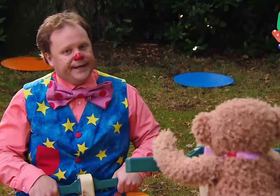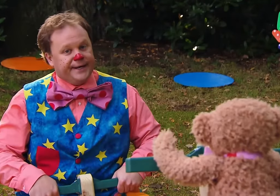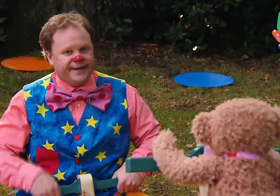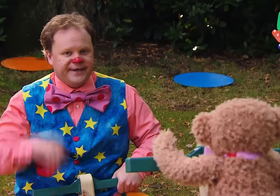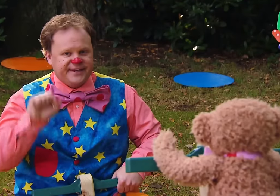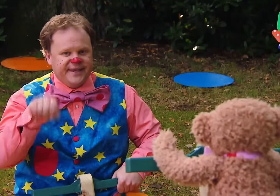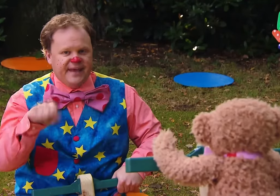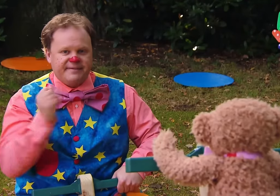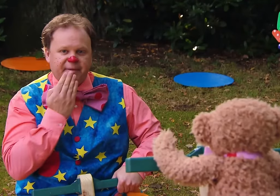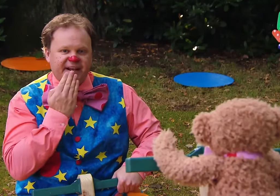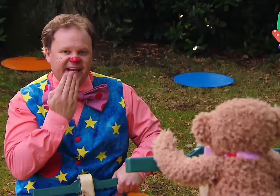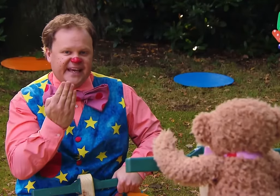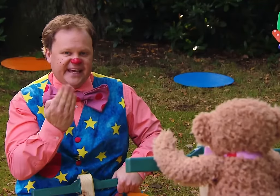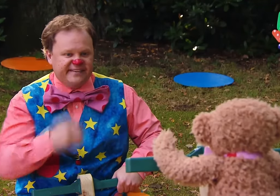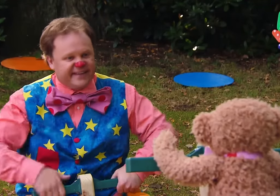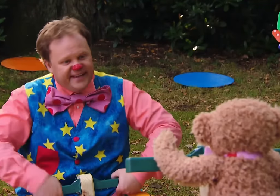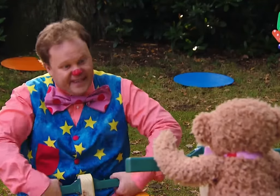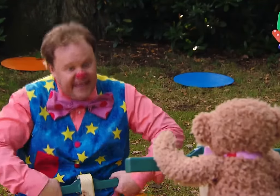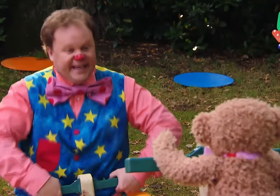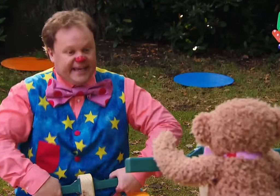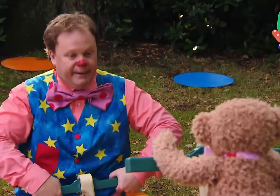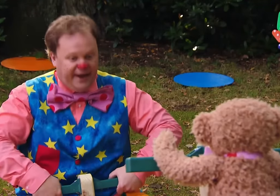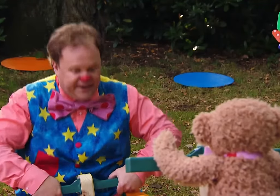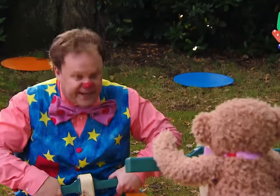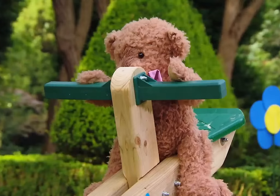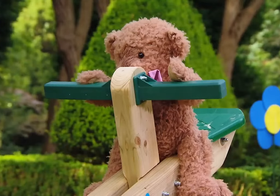Oh, yes, please. Hey, come on. Up.